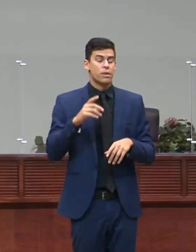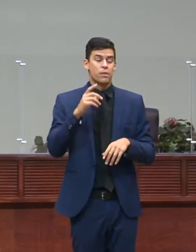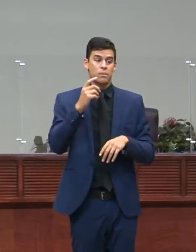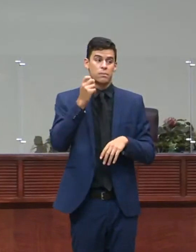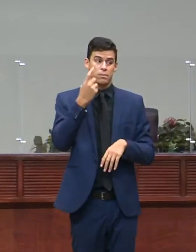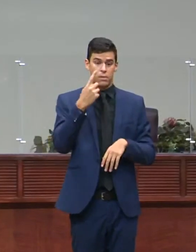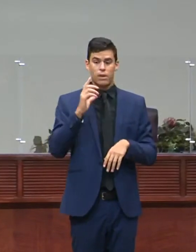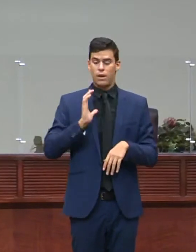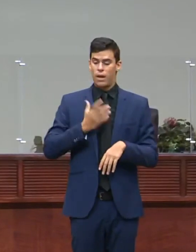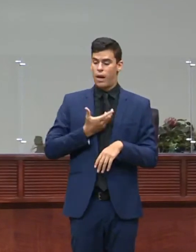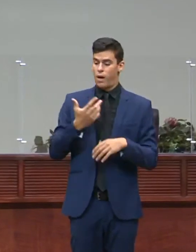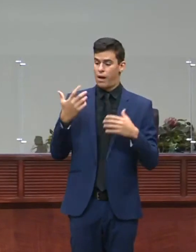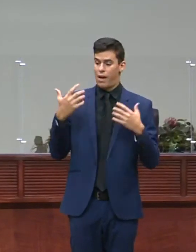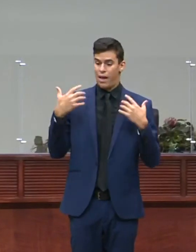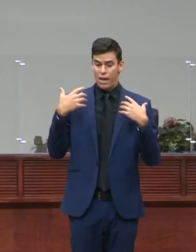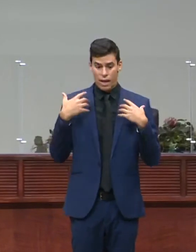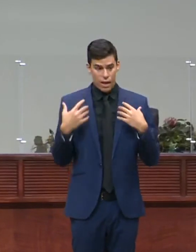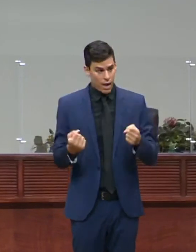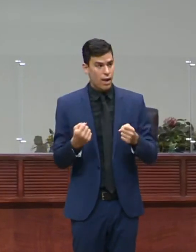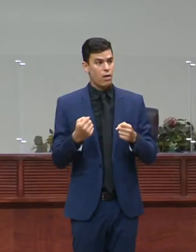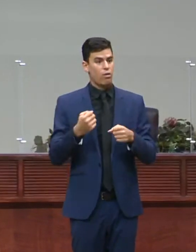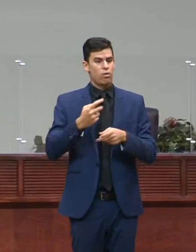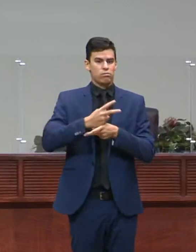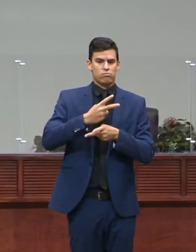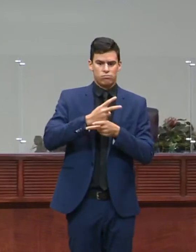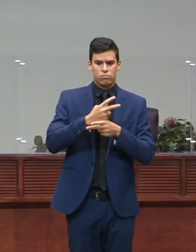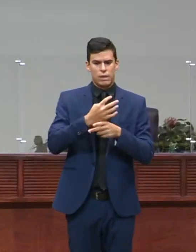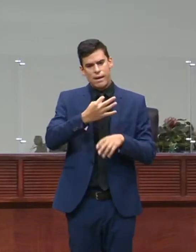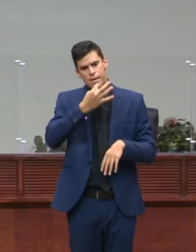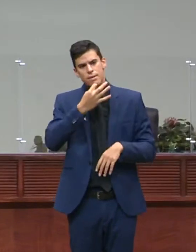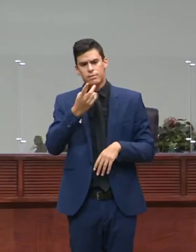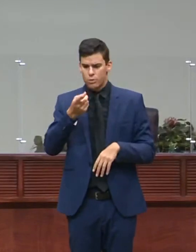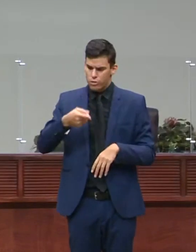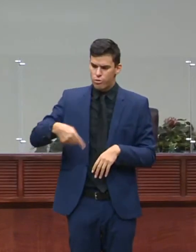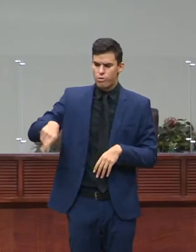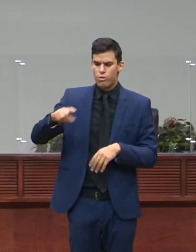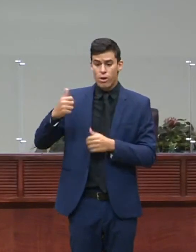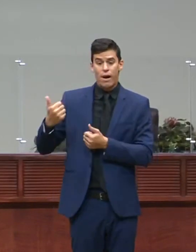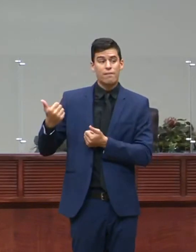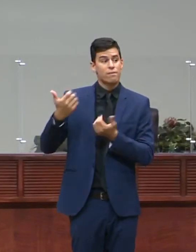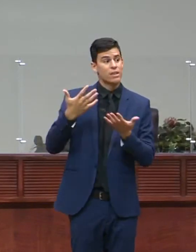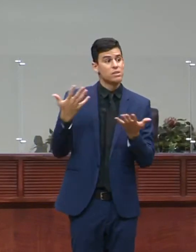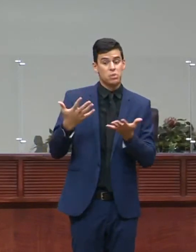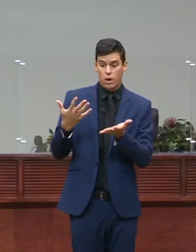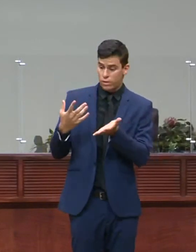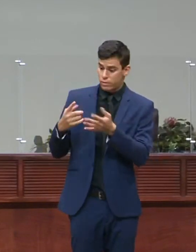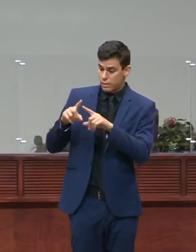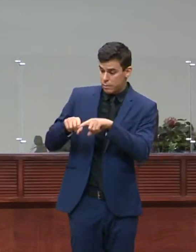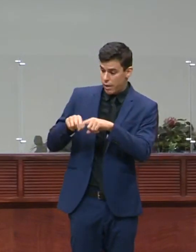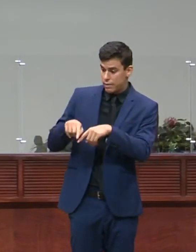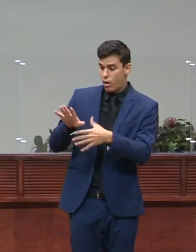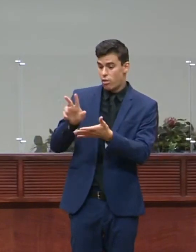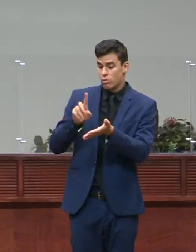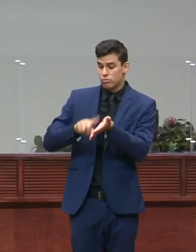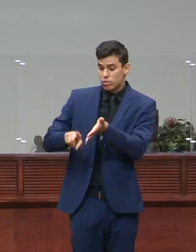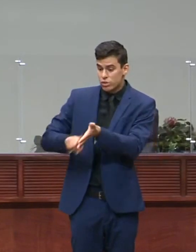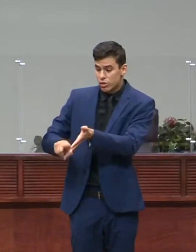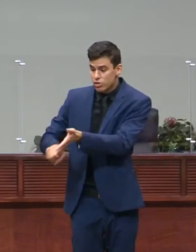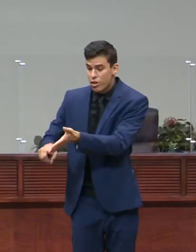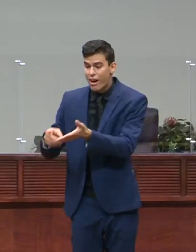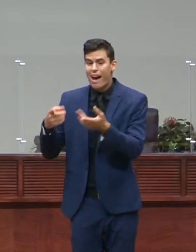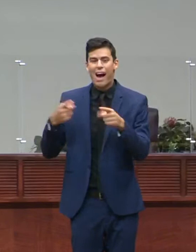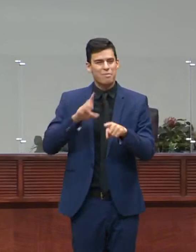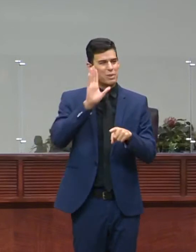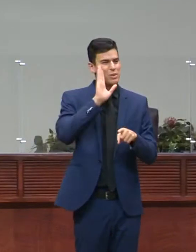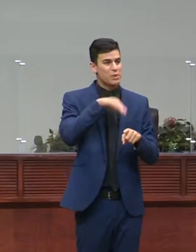are advising that, given the research and the data available, that once you hit that 8-month pinnacle,